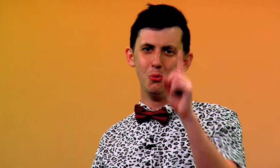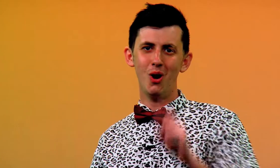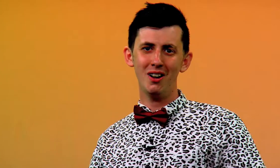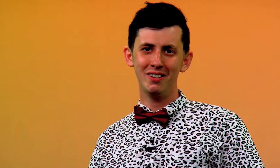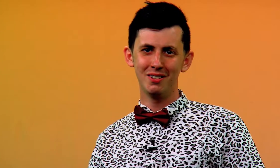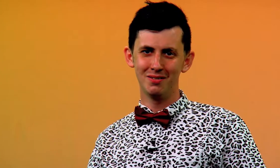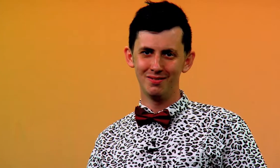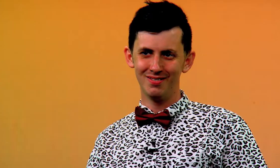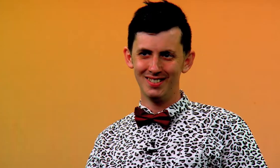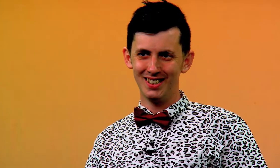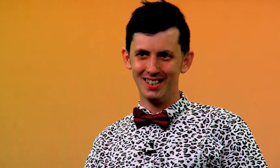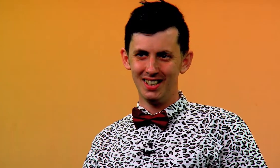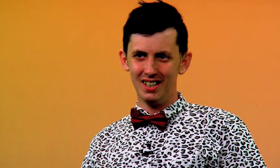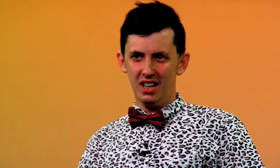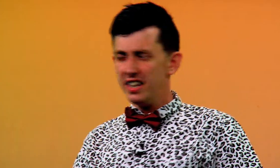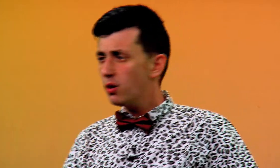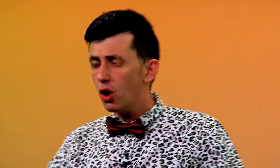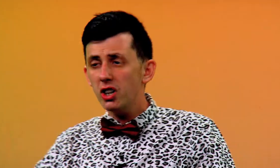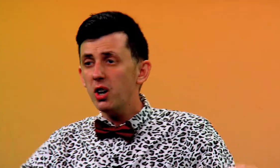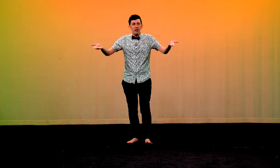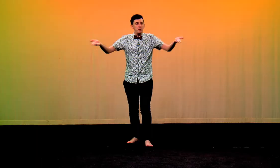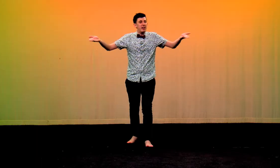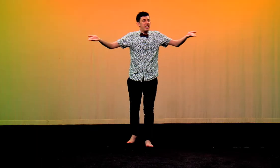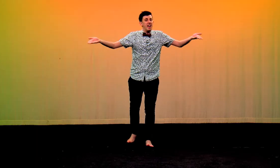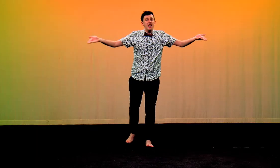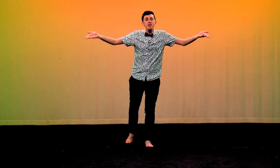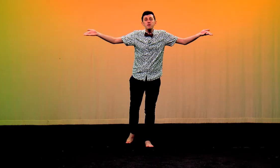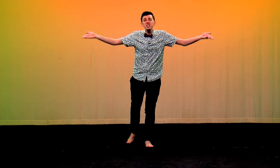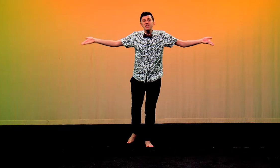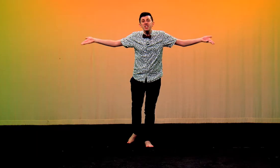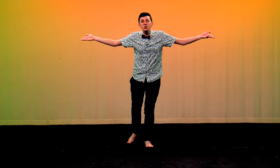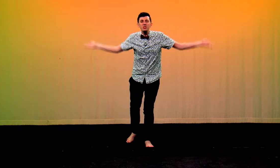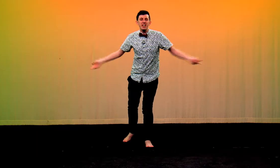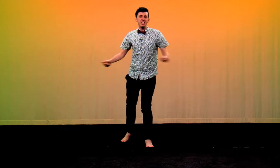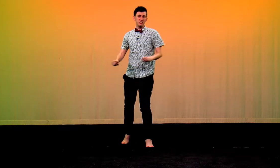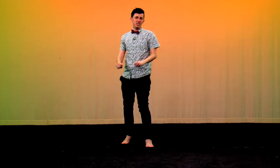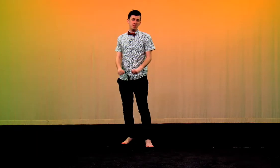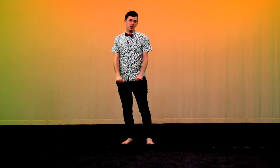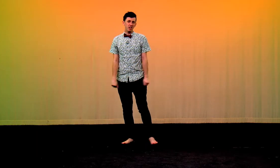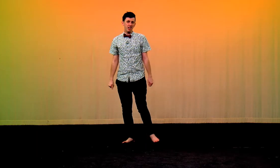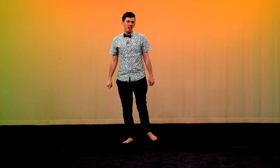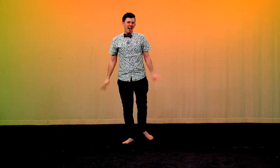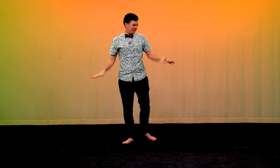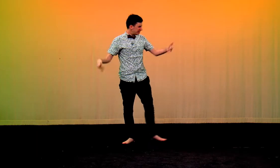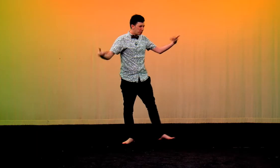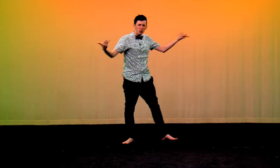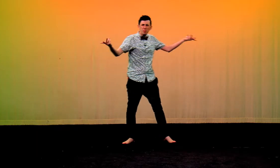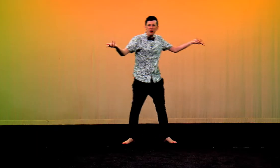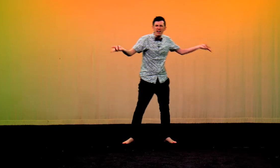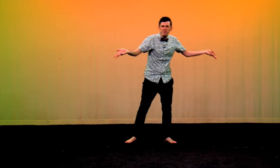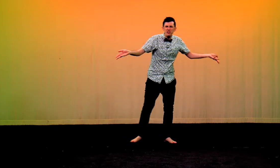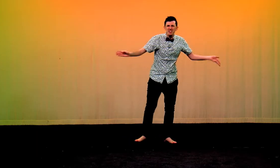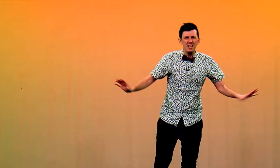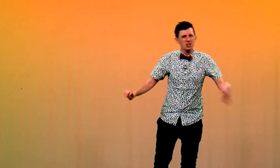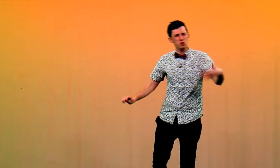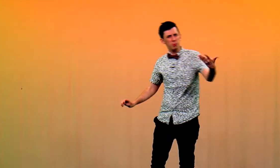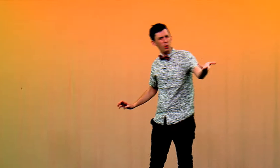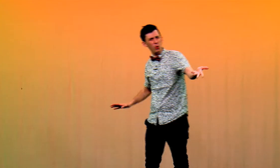0 to 1. Now, Crocodile came back every single day to see Monkey, and they spoke about everything, sports